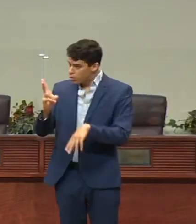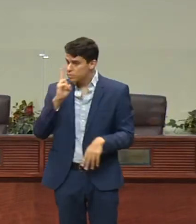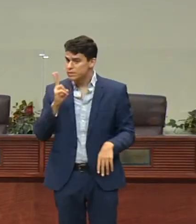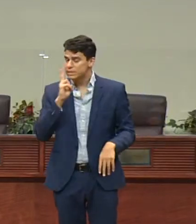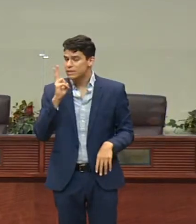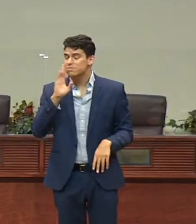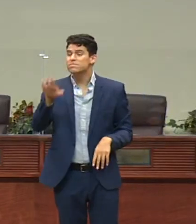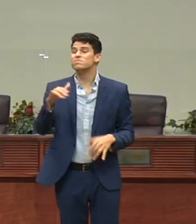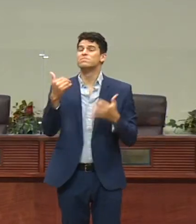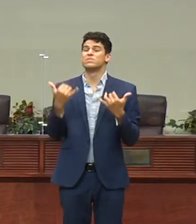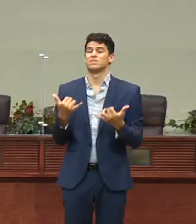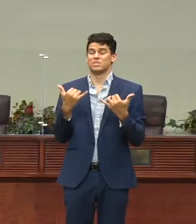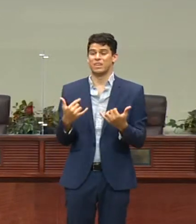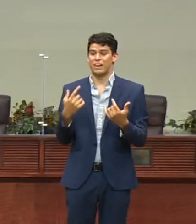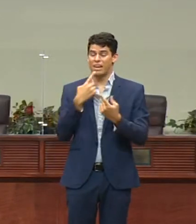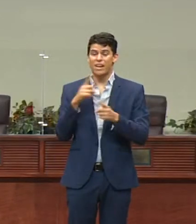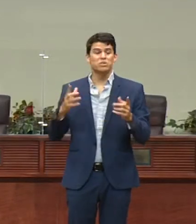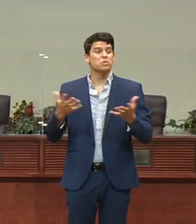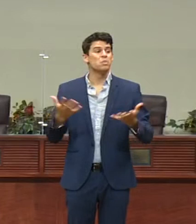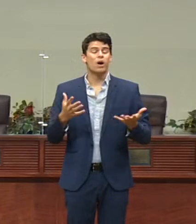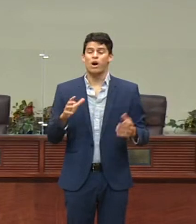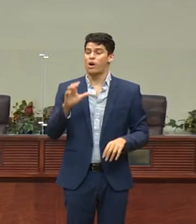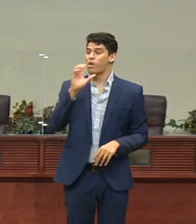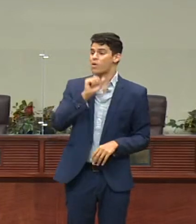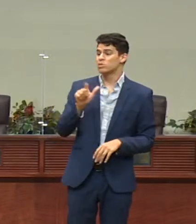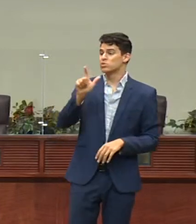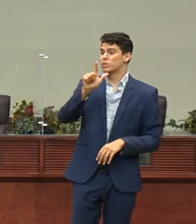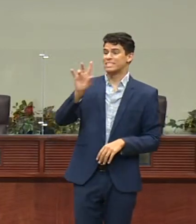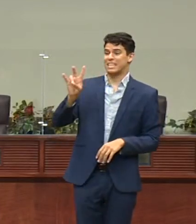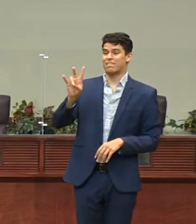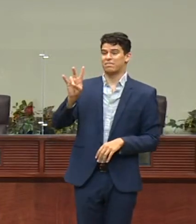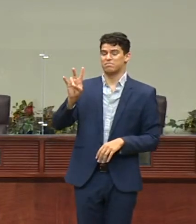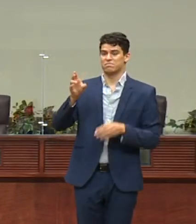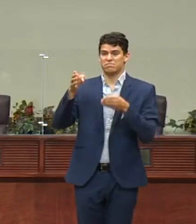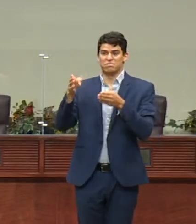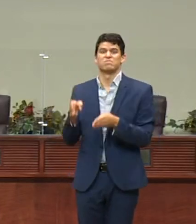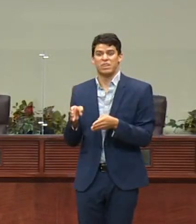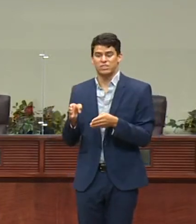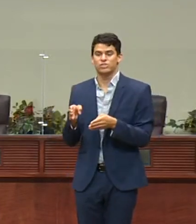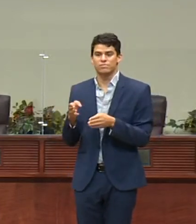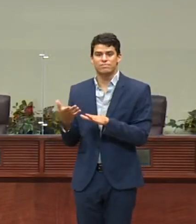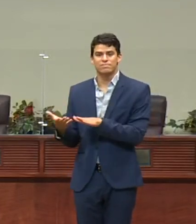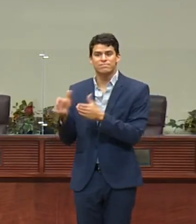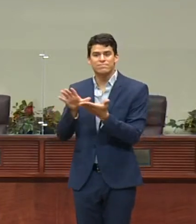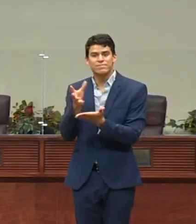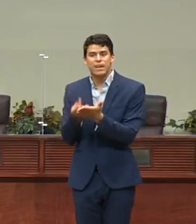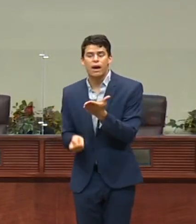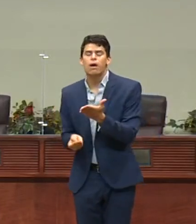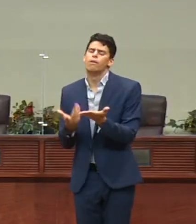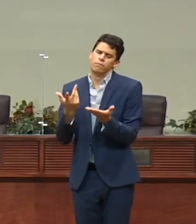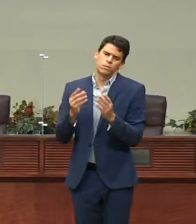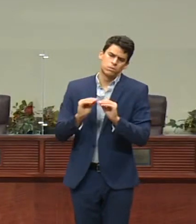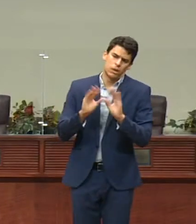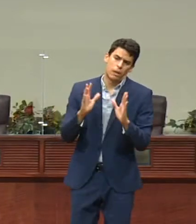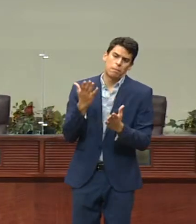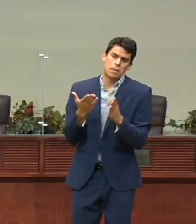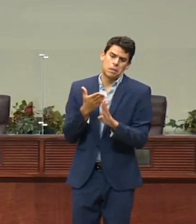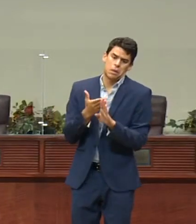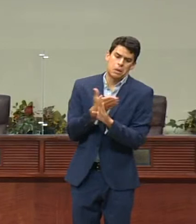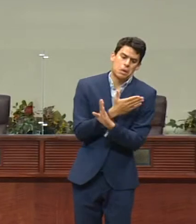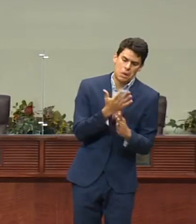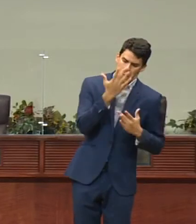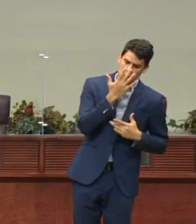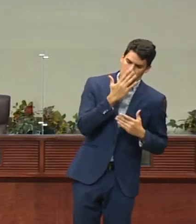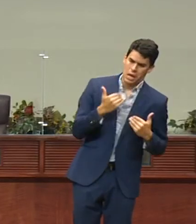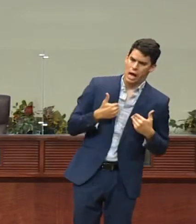a 27-year-old who died from COVID-19. Of course, it could be that the person had pre-existing conditions and many other factors, but